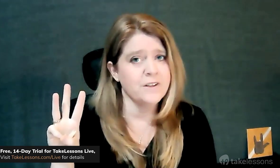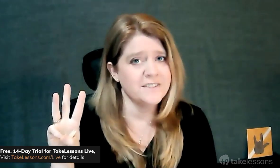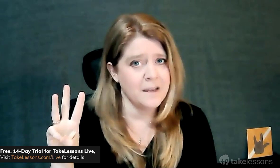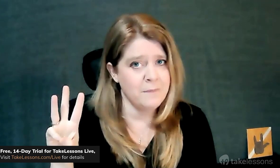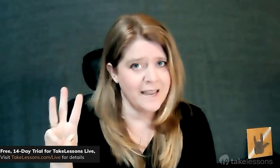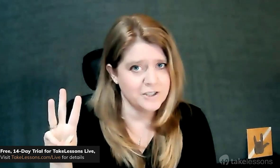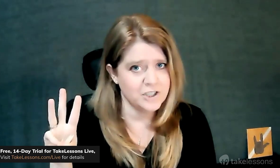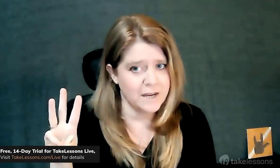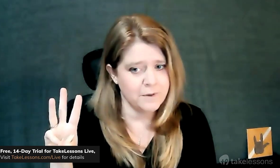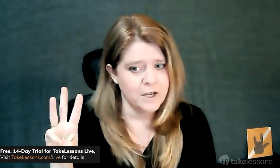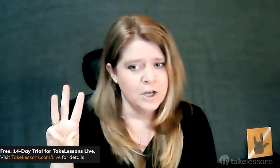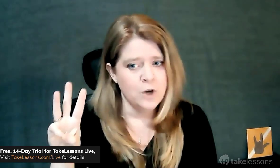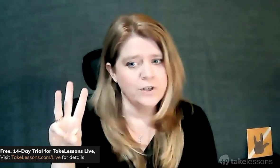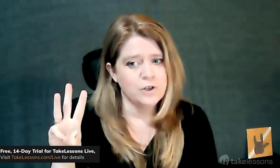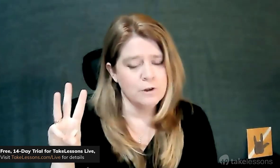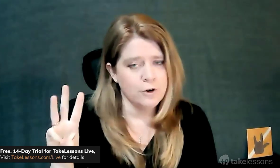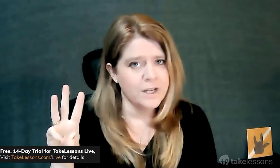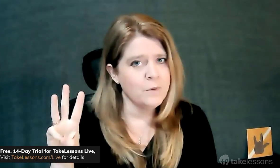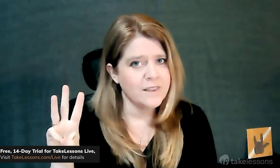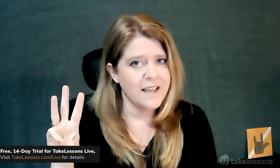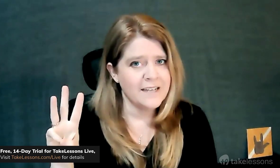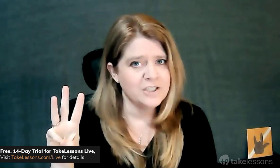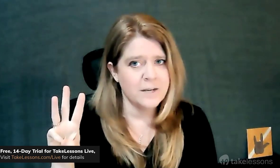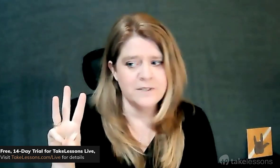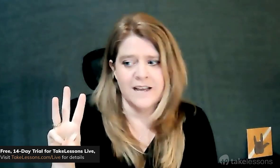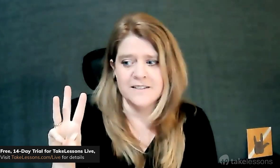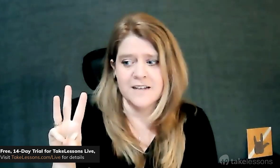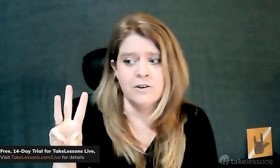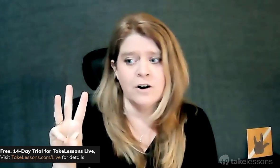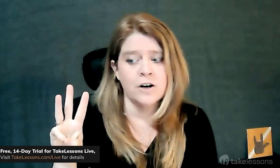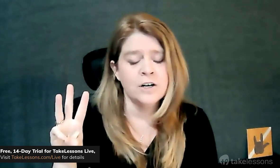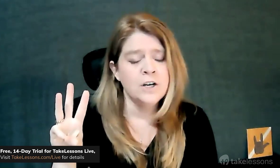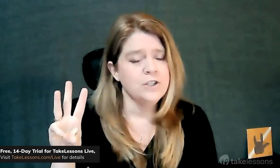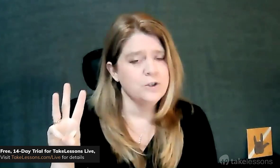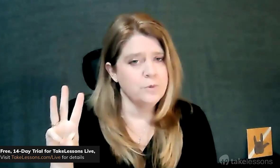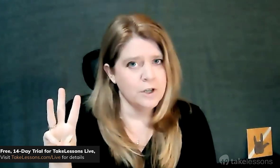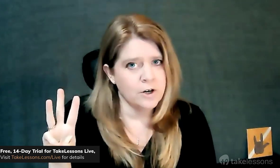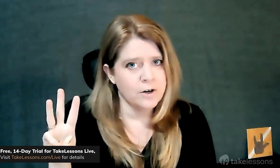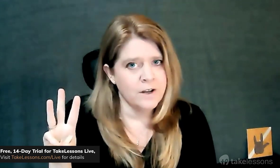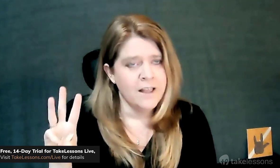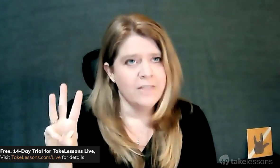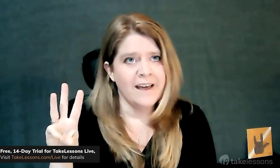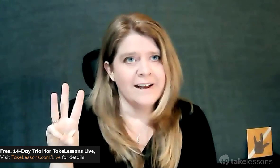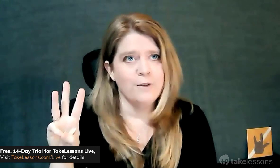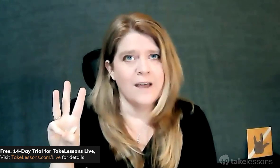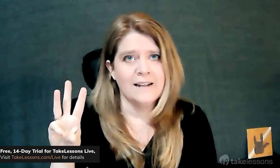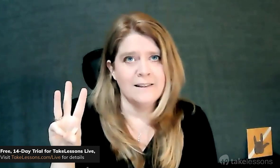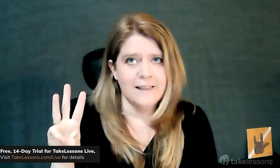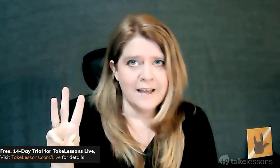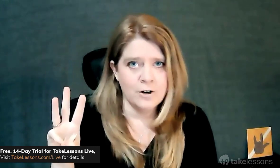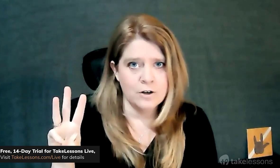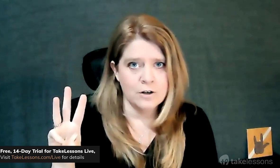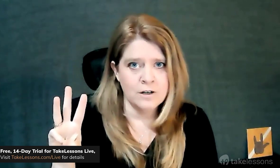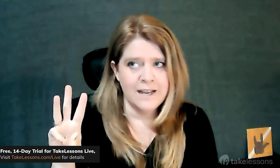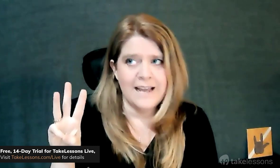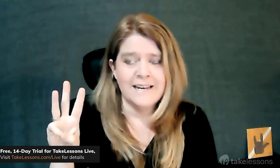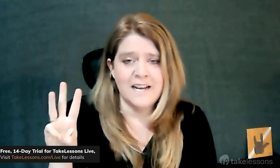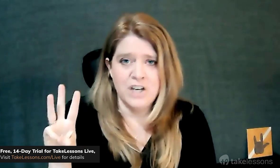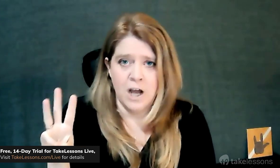same hand shape. When you're learning what the hand shapes in ASL are, you will learn that if a letter and a